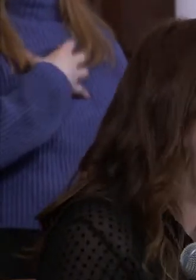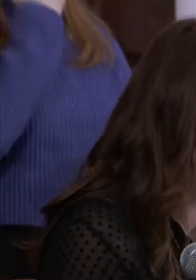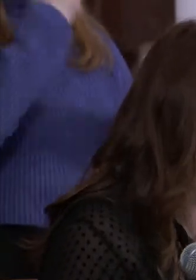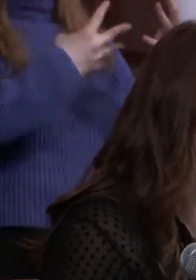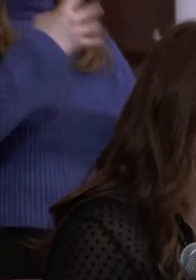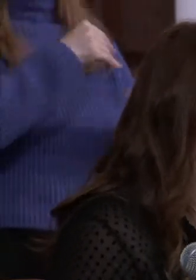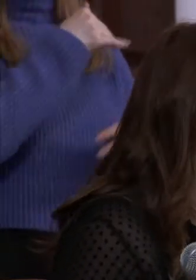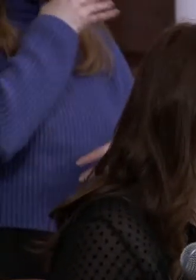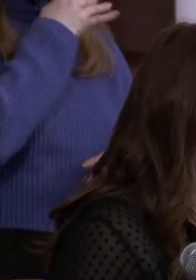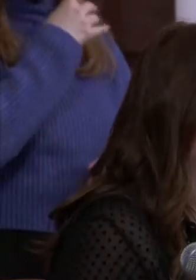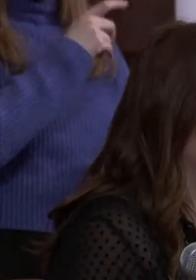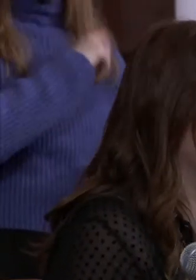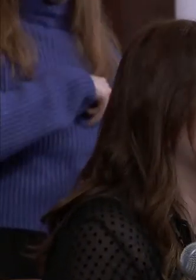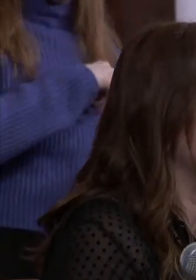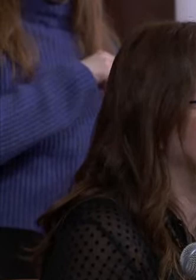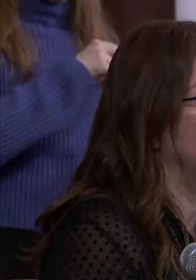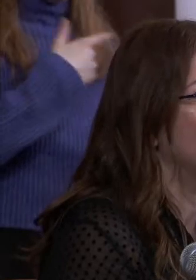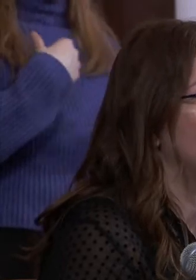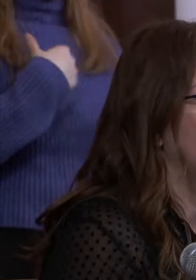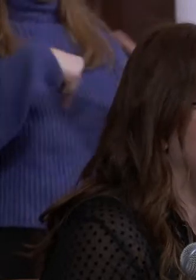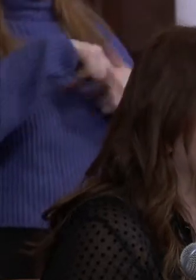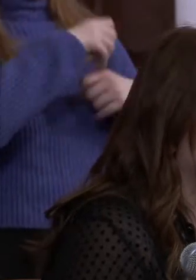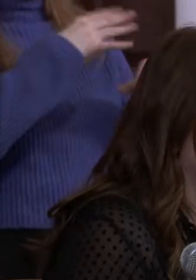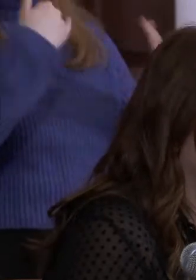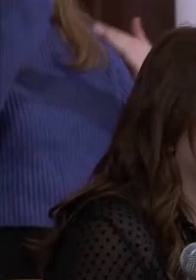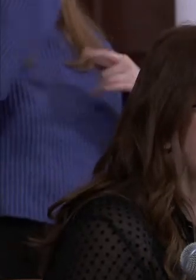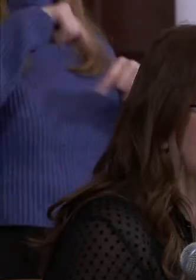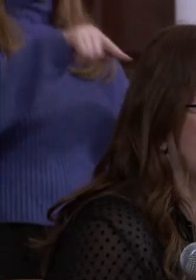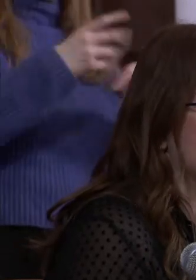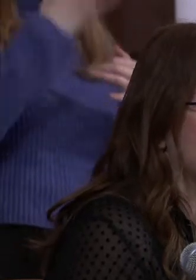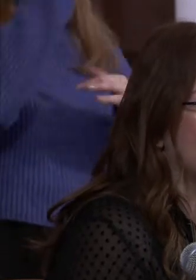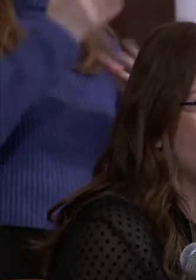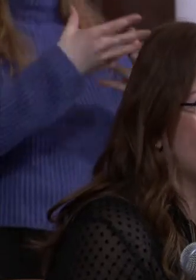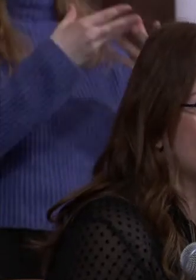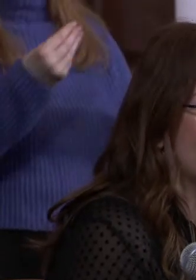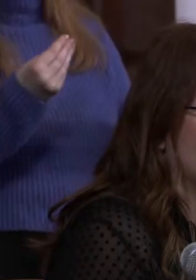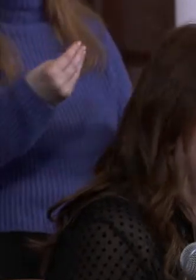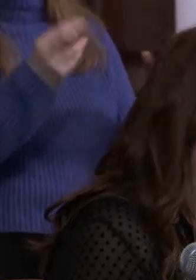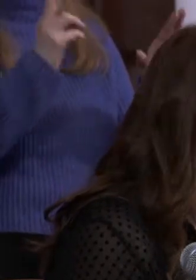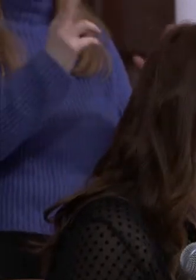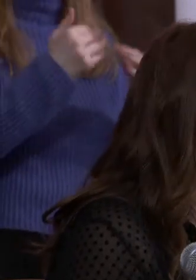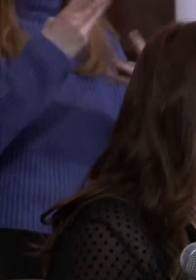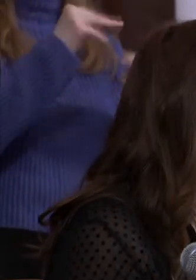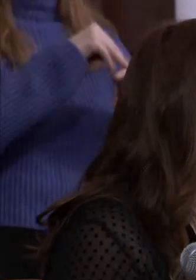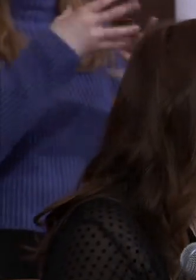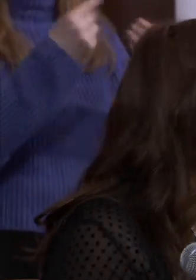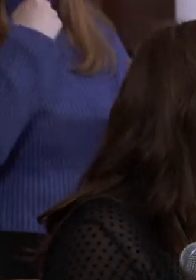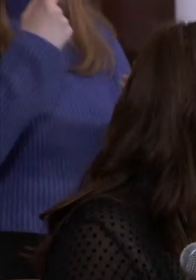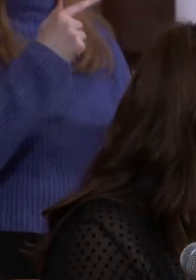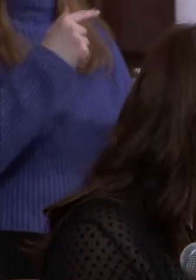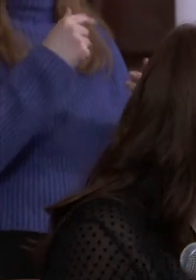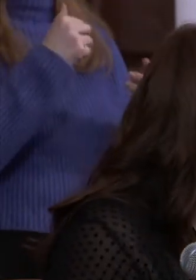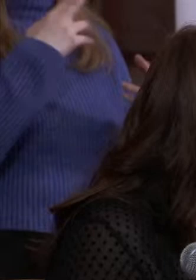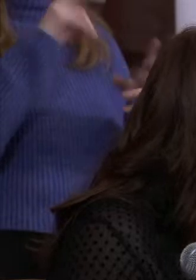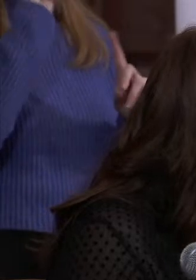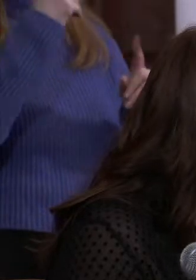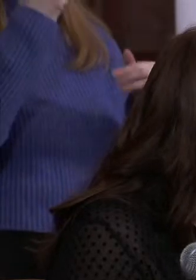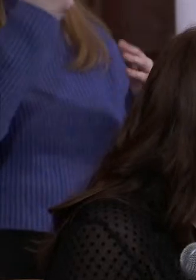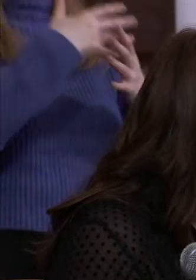We knew that we were there to find solutions for a problem, but we didn't know